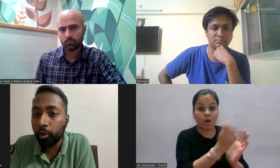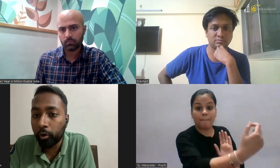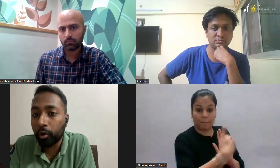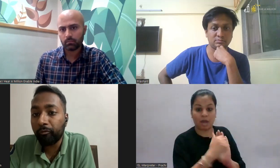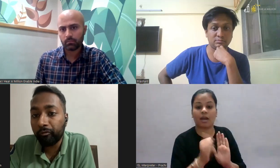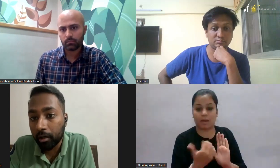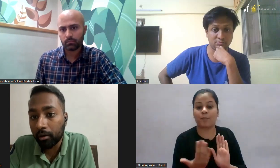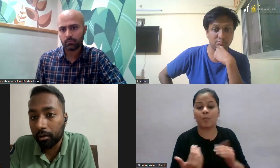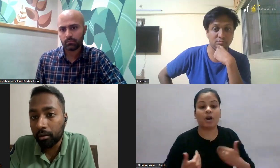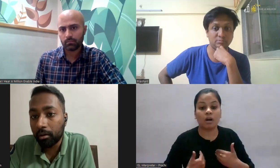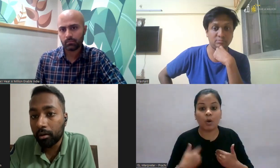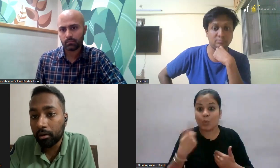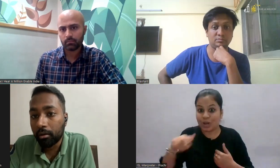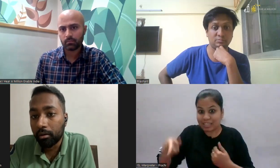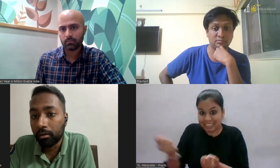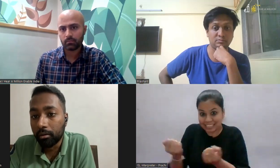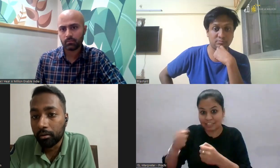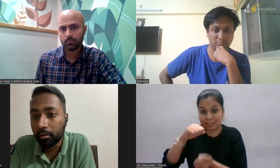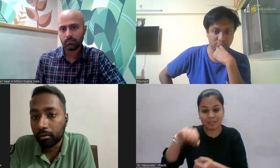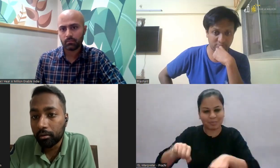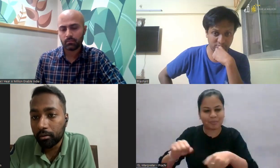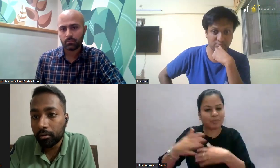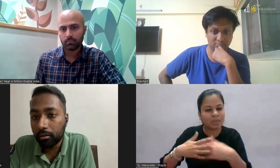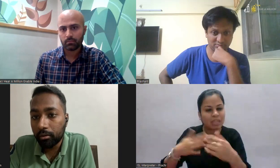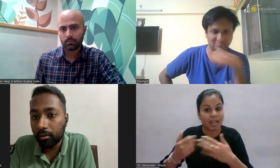compensation to your vehicle.